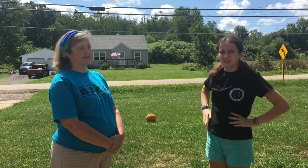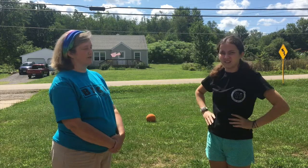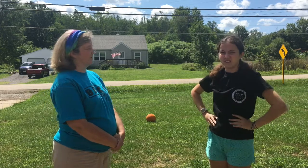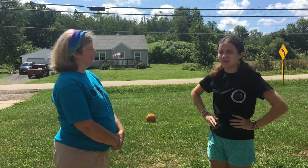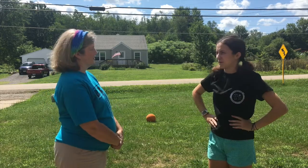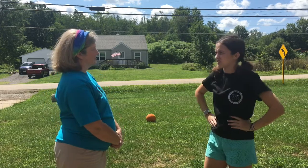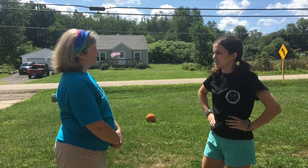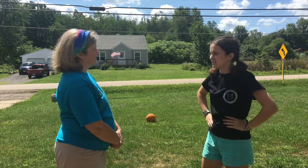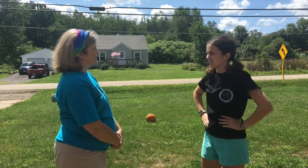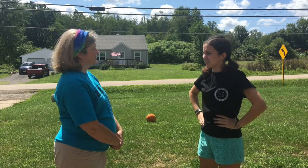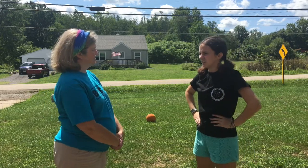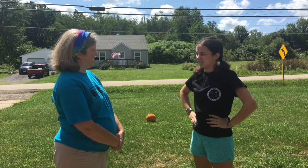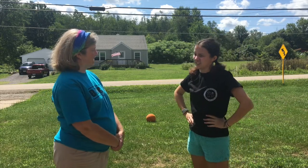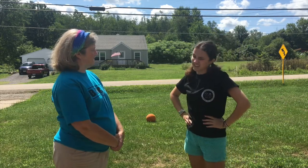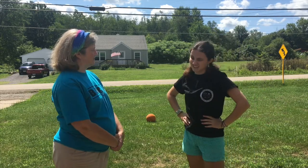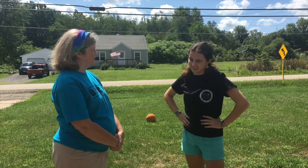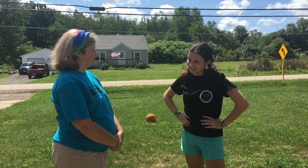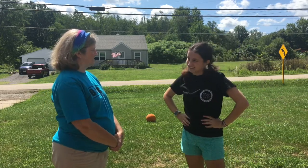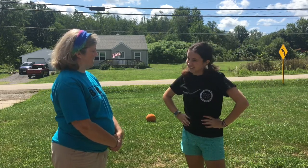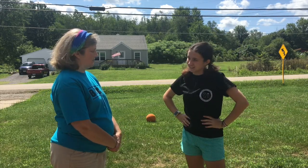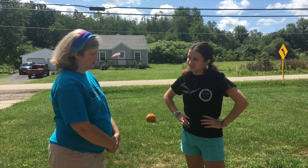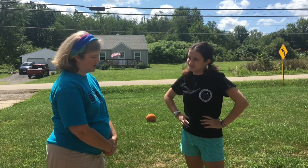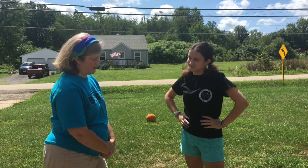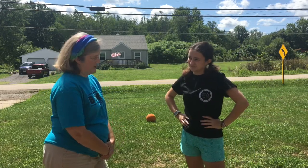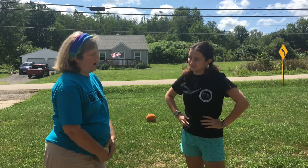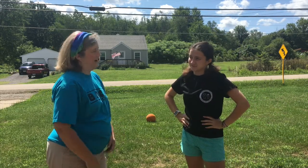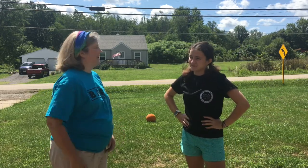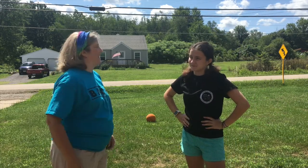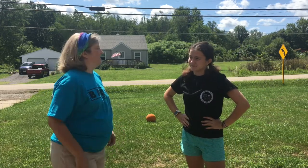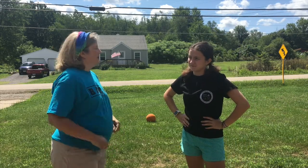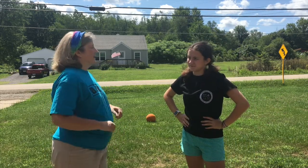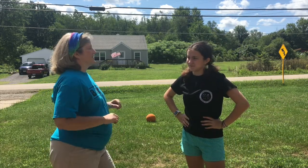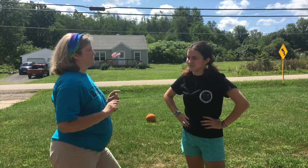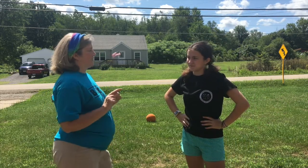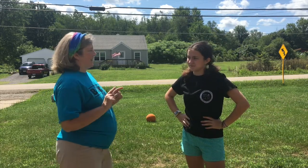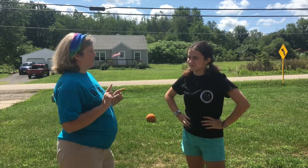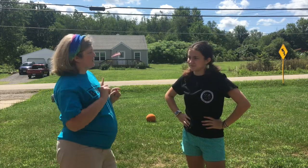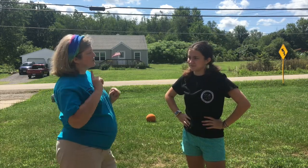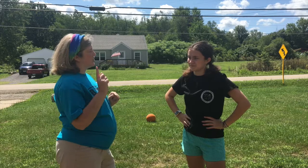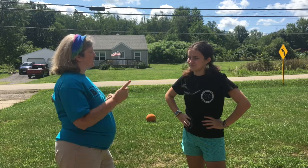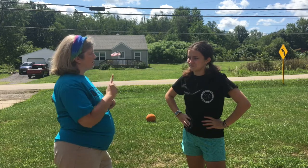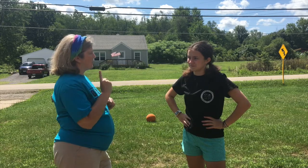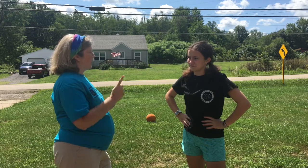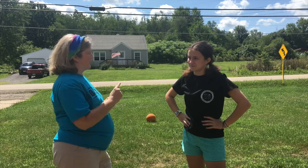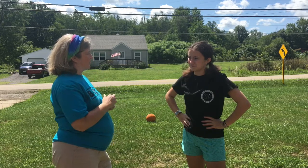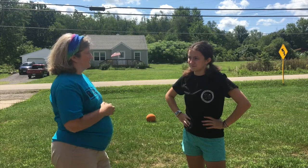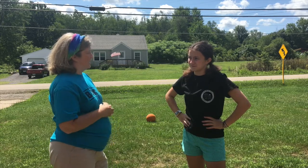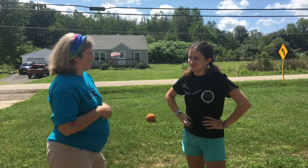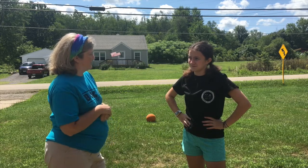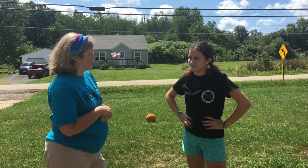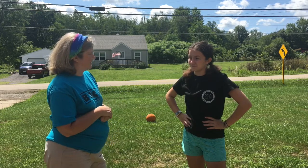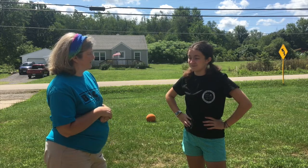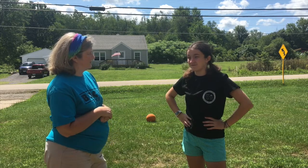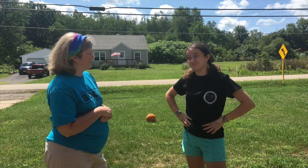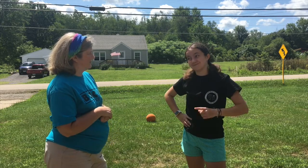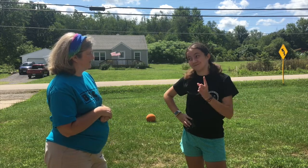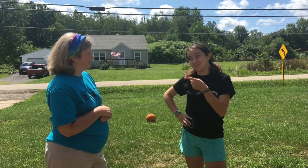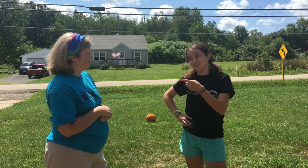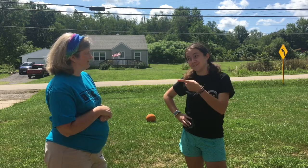pencil. Pencil. Good job. Thank you. Good job. Yeah. Good job. All right, now, let's start out with turning around 3 times. You